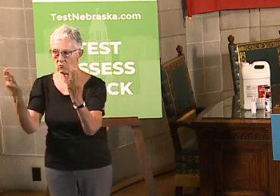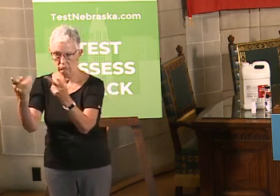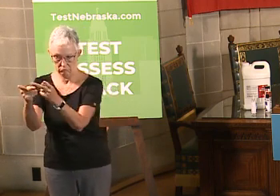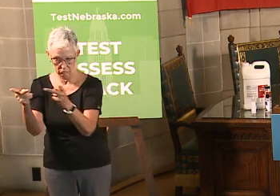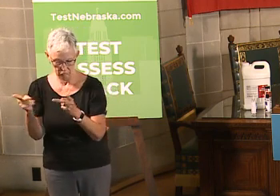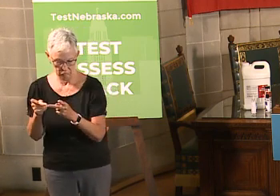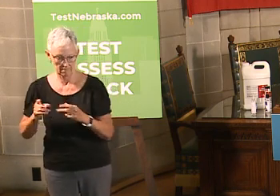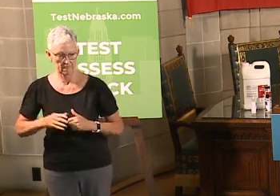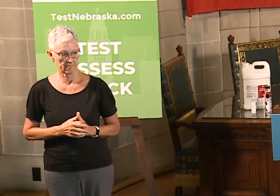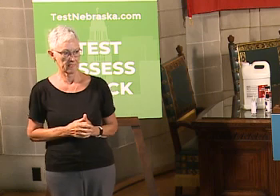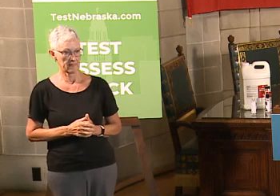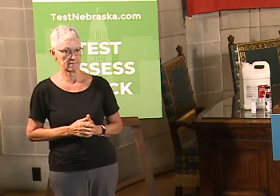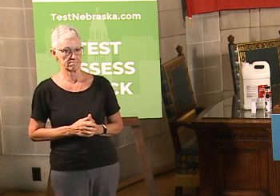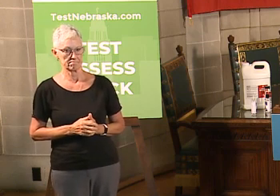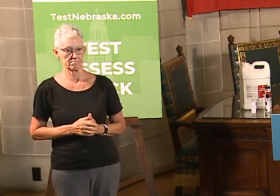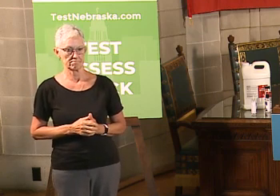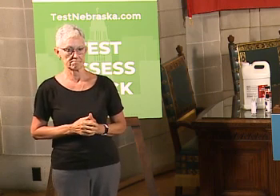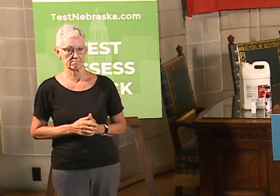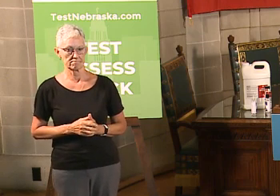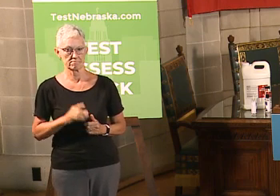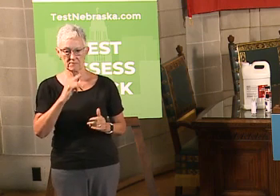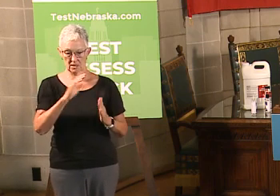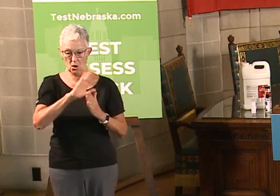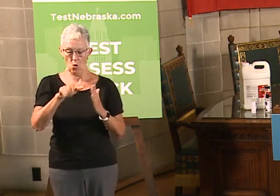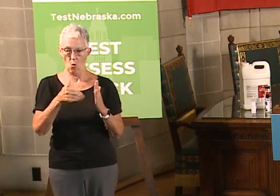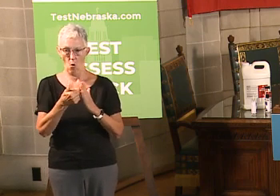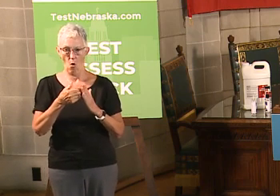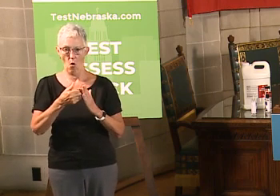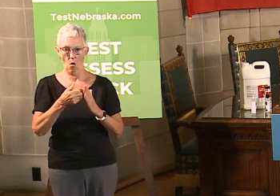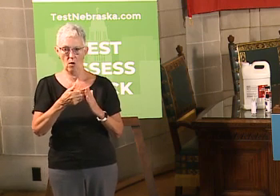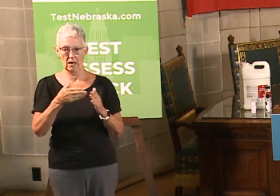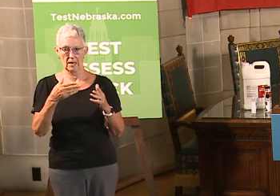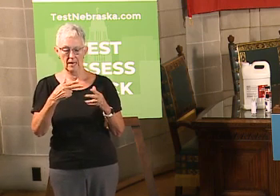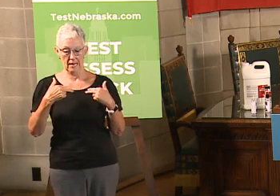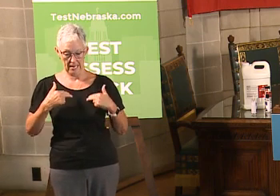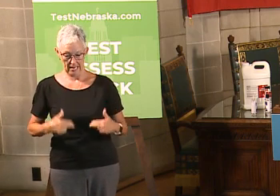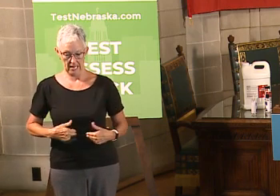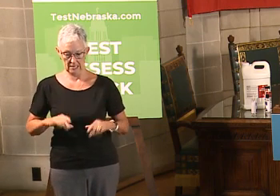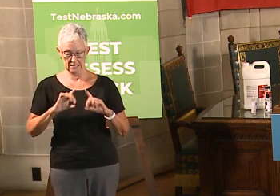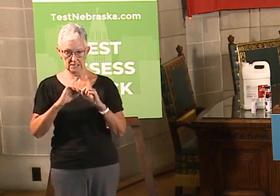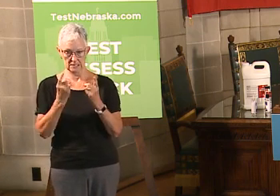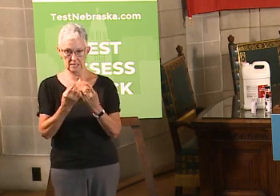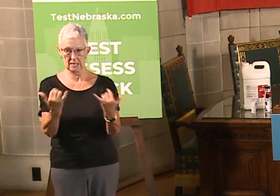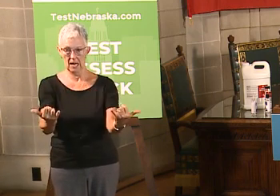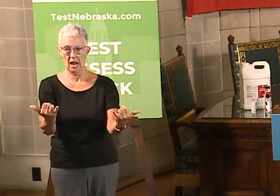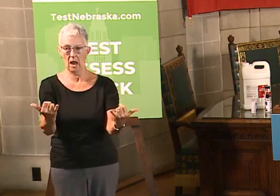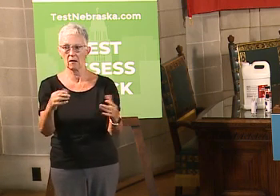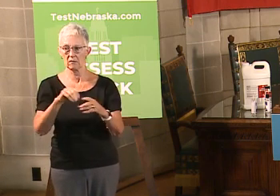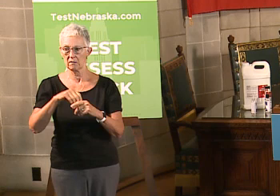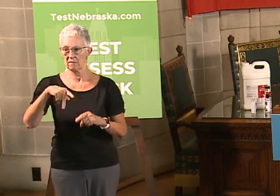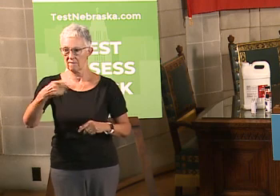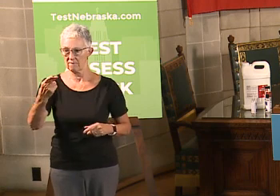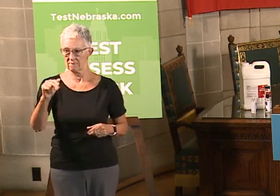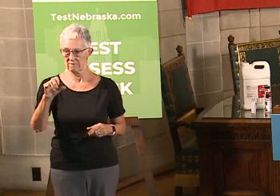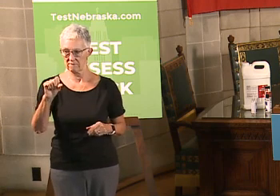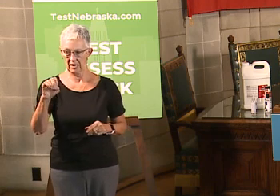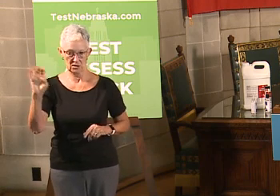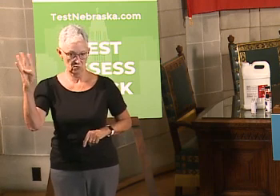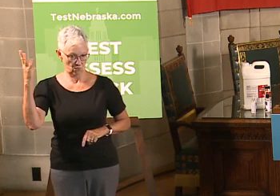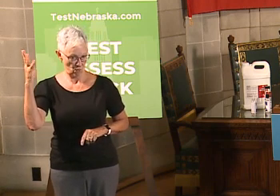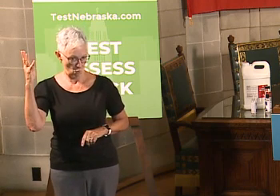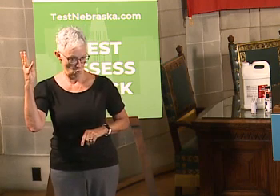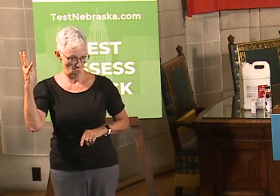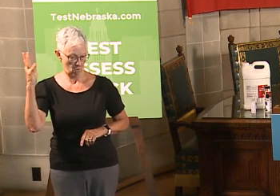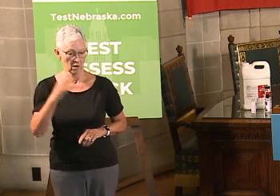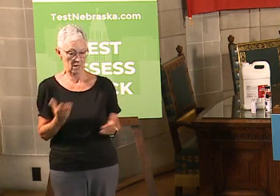state has moved all the public health districts into phase 4. Lancaster County has chosen to remain in